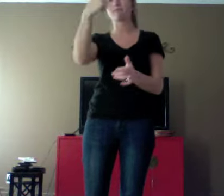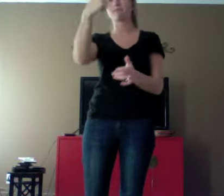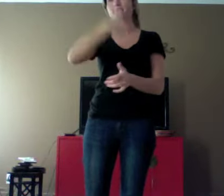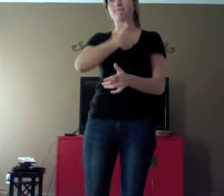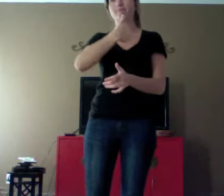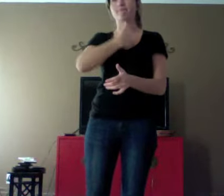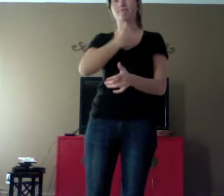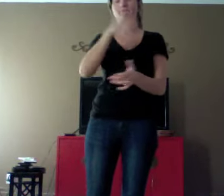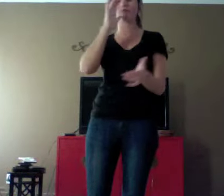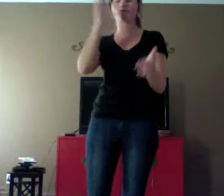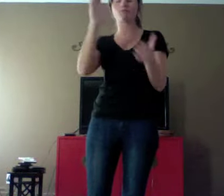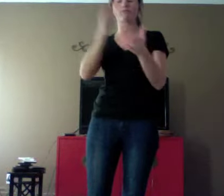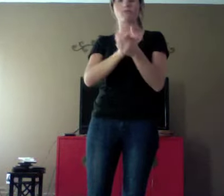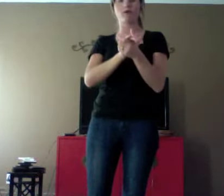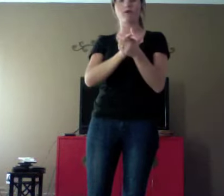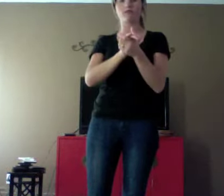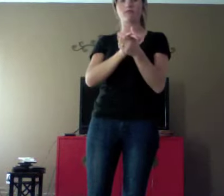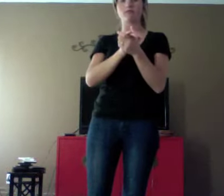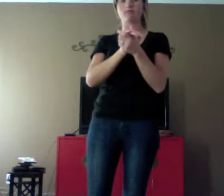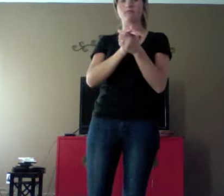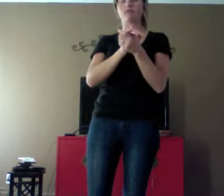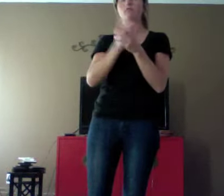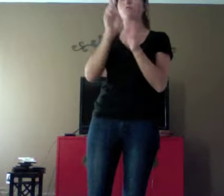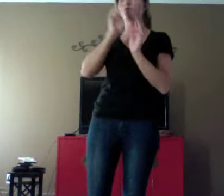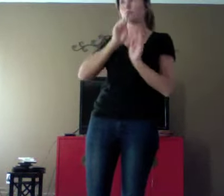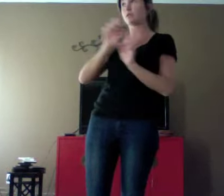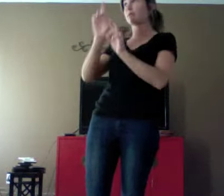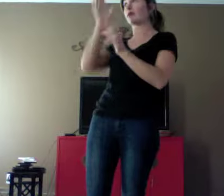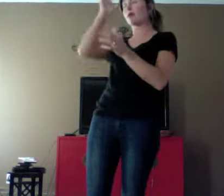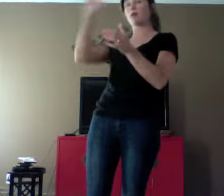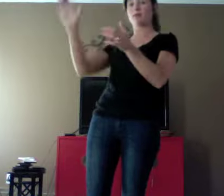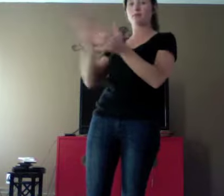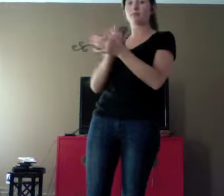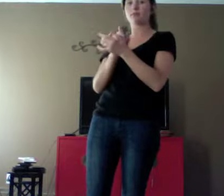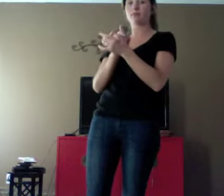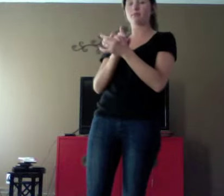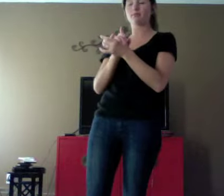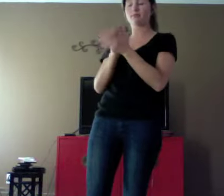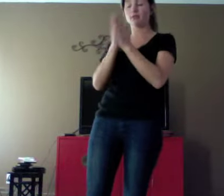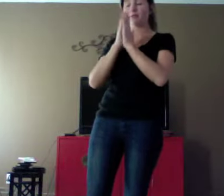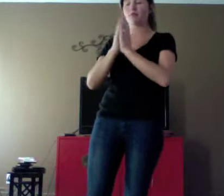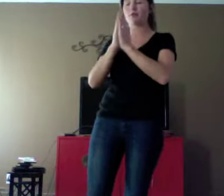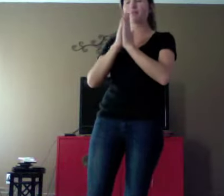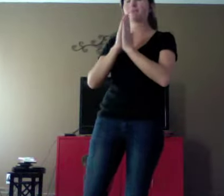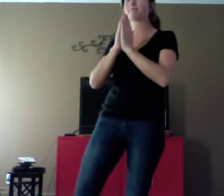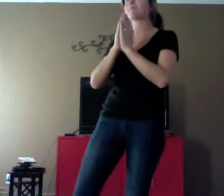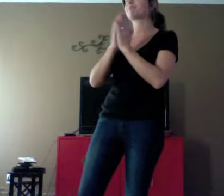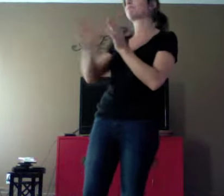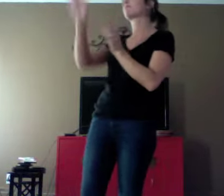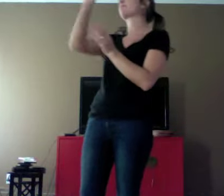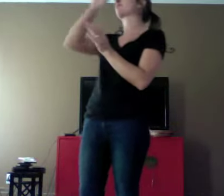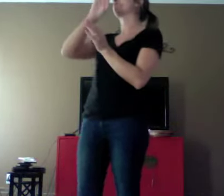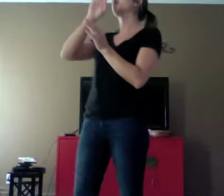that she respects her husband. Let's pray again just for a moment. Father in heaven, I thank you for the Word of God.